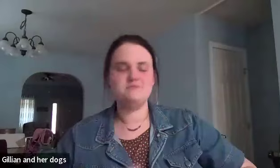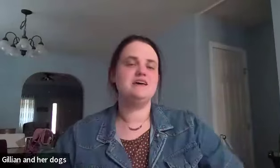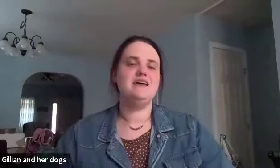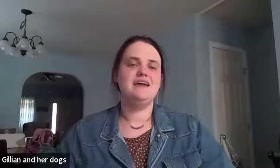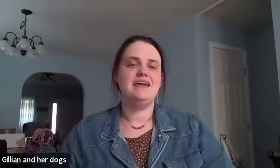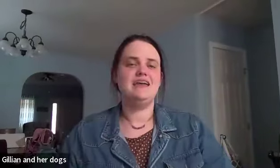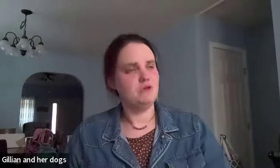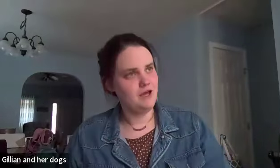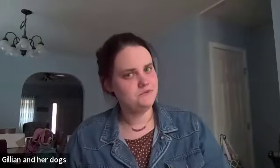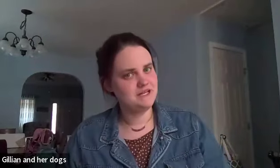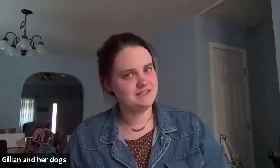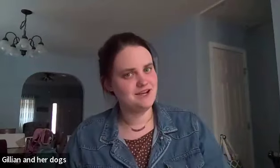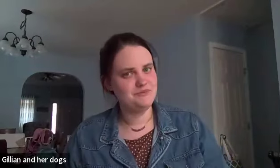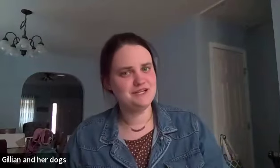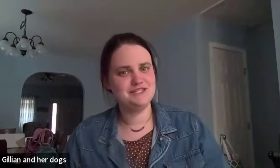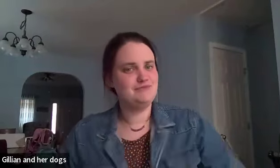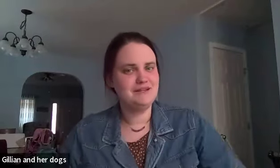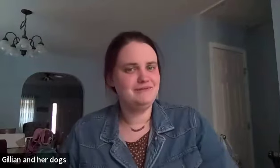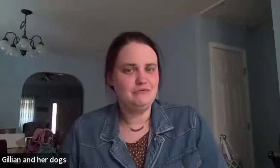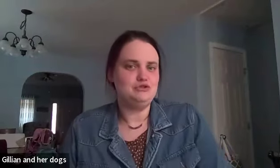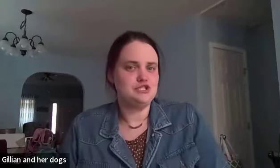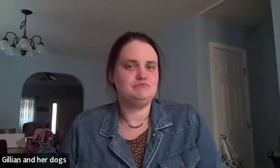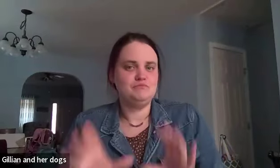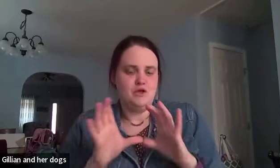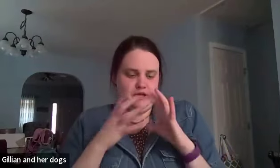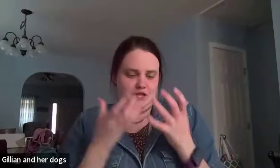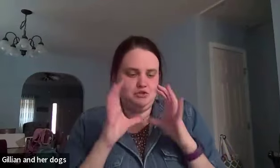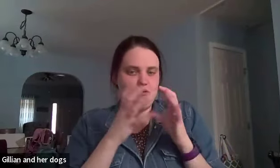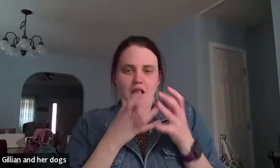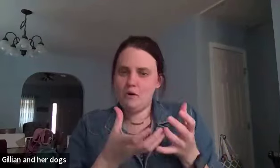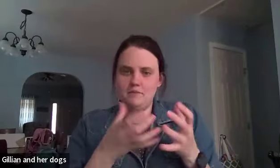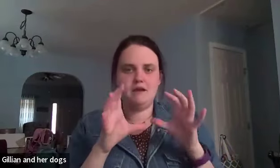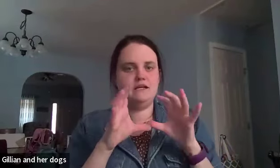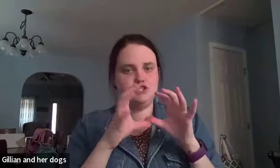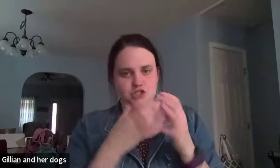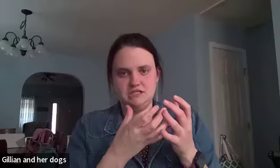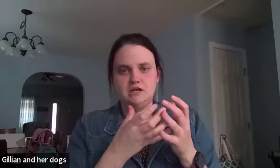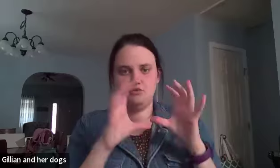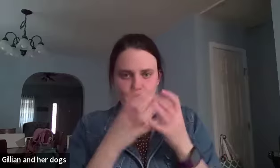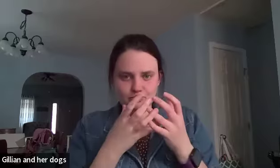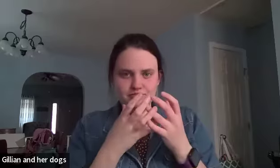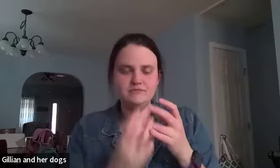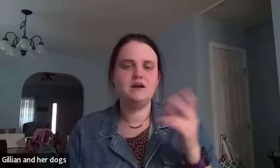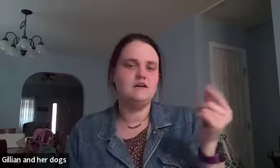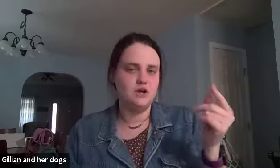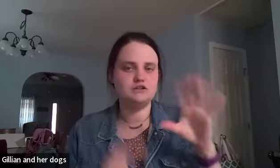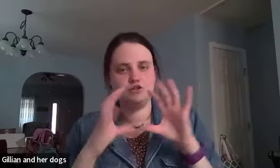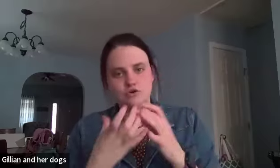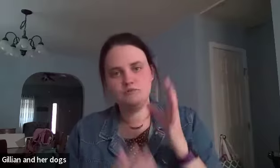sometimes, it really helps in ASL because it's really you don't gotta worry about it. It's just a group of dogs, a group